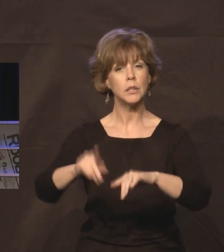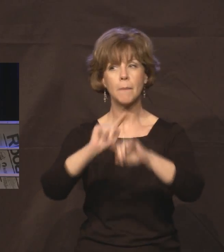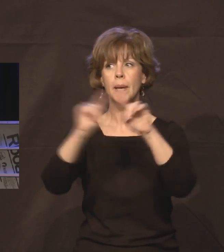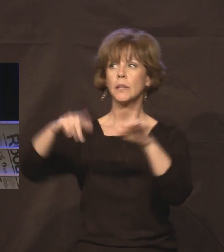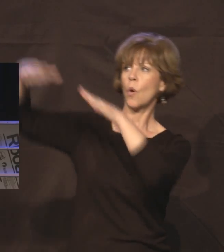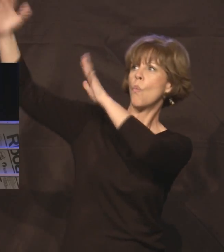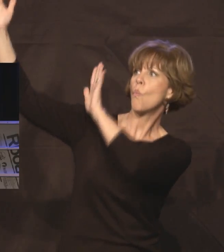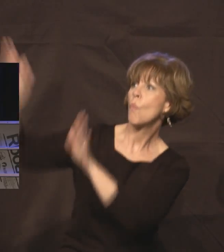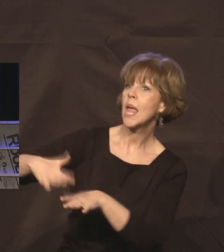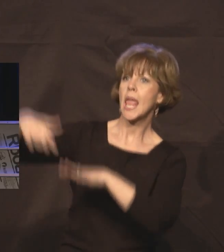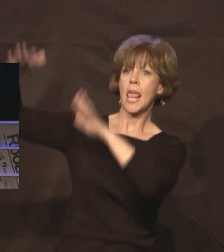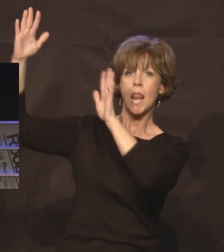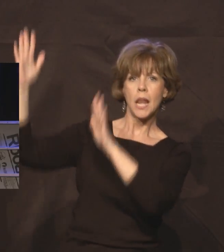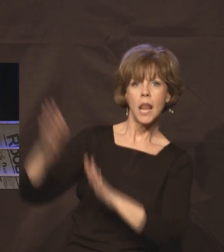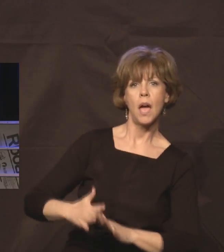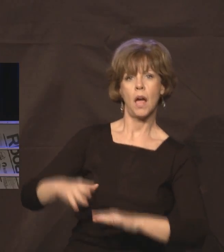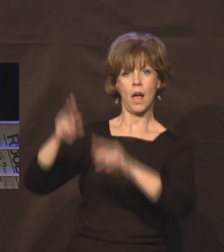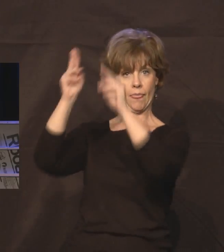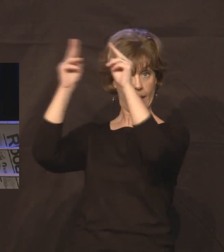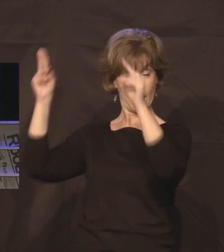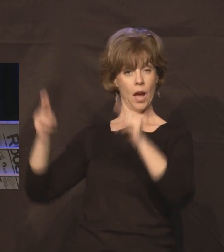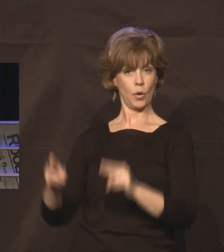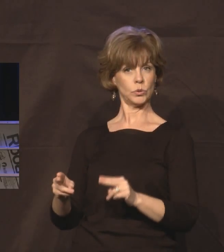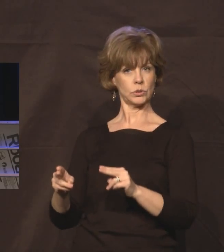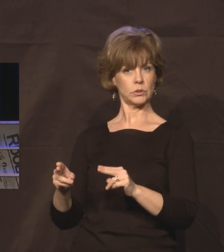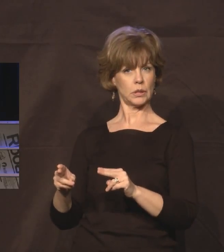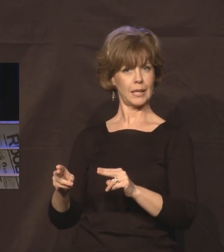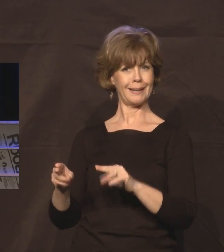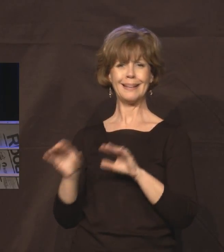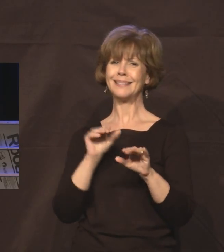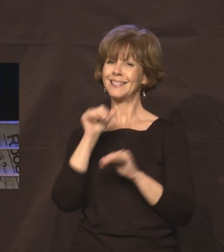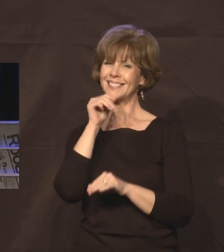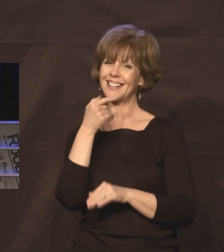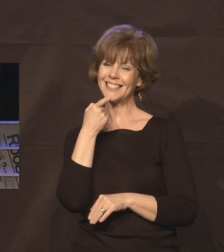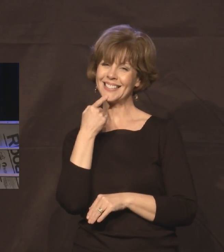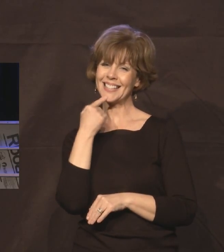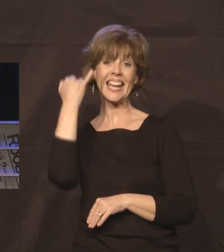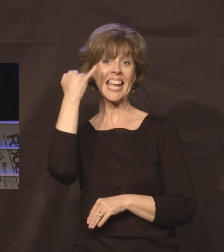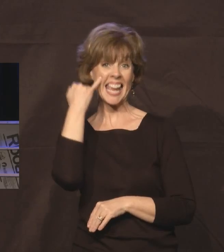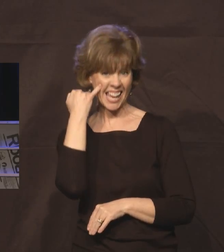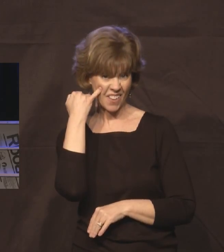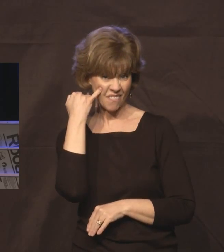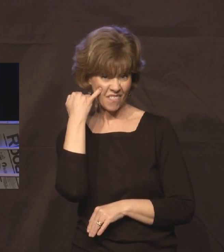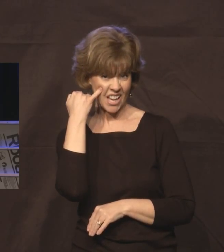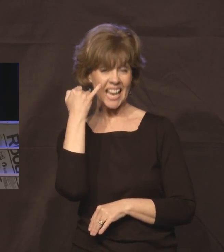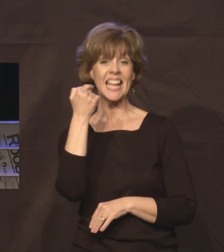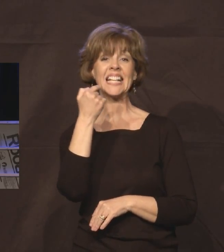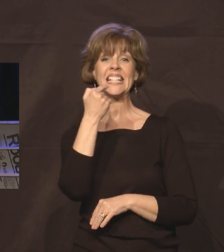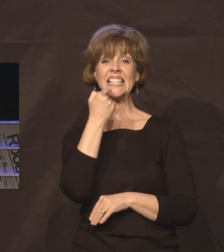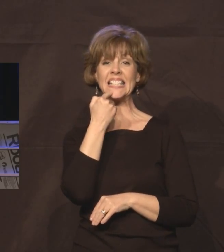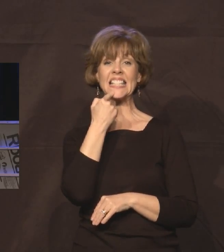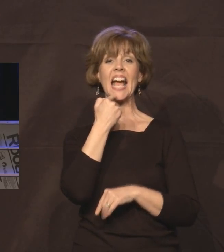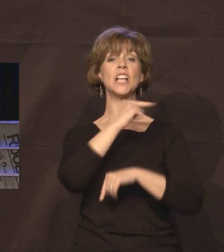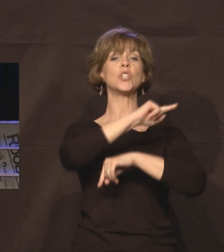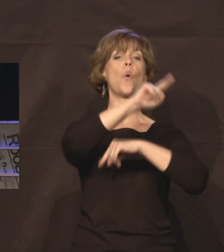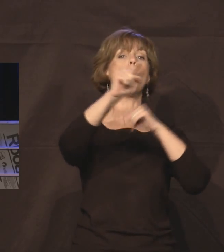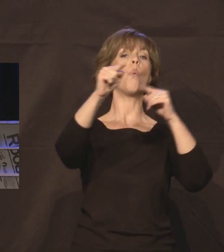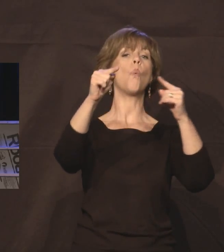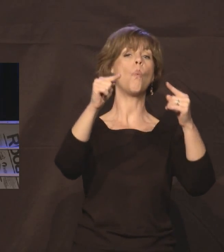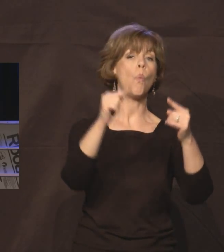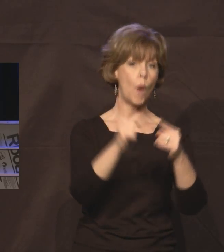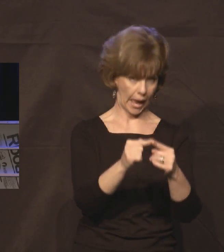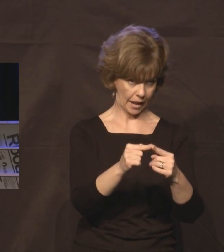house. You know, it doesn't say if they come. It says when they come. As the pastor